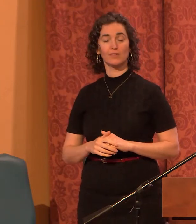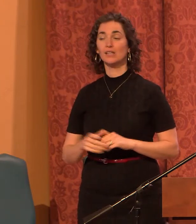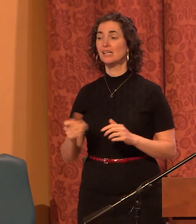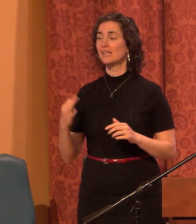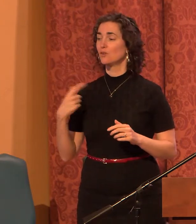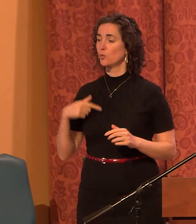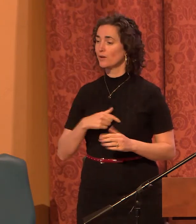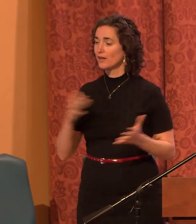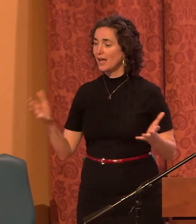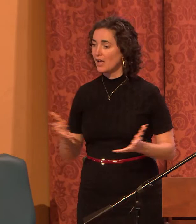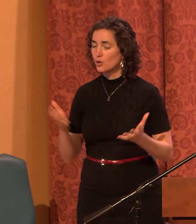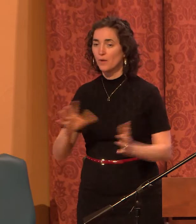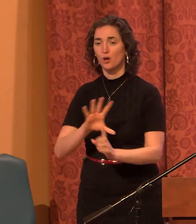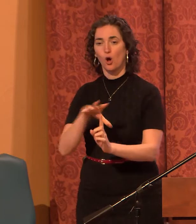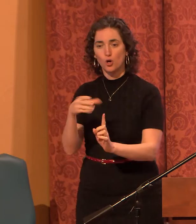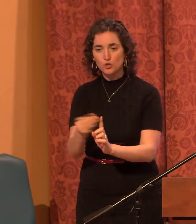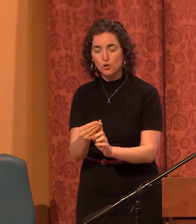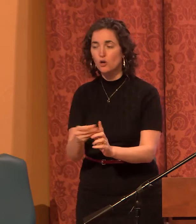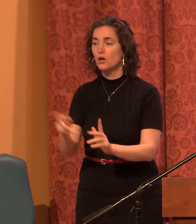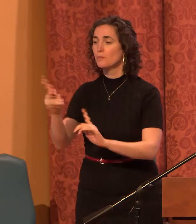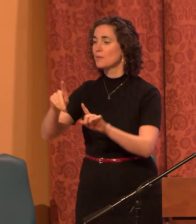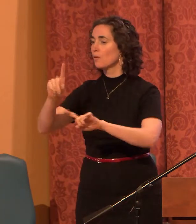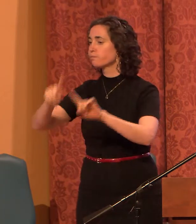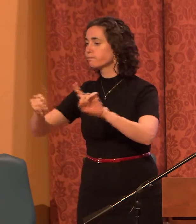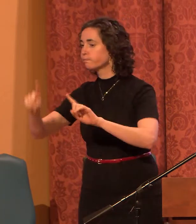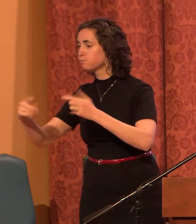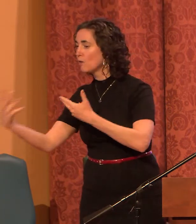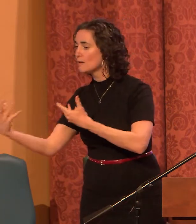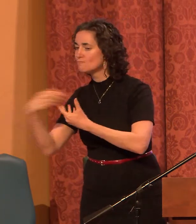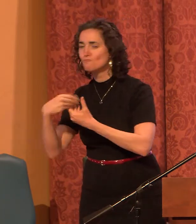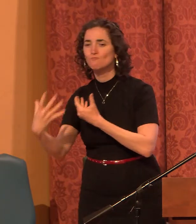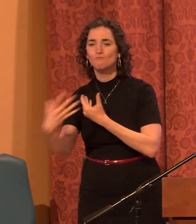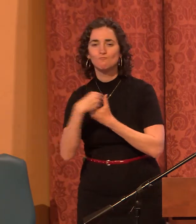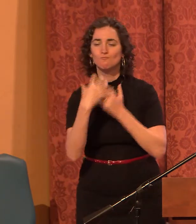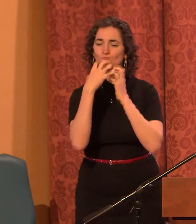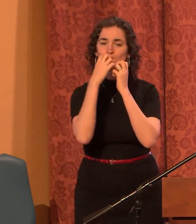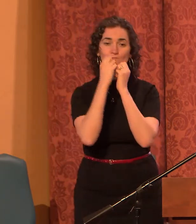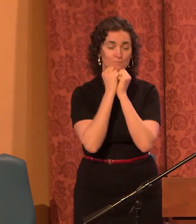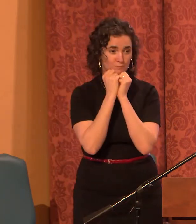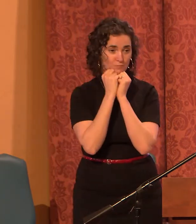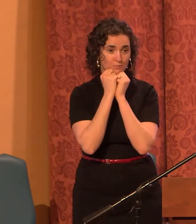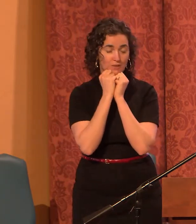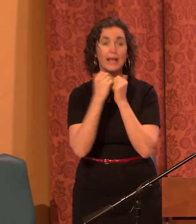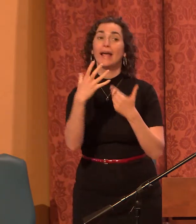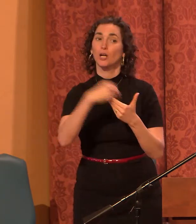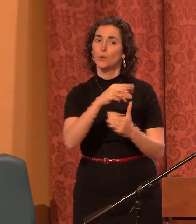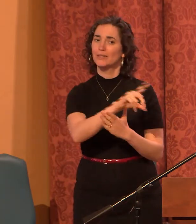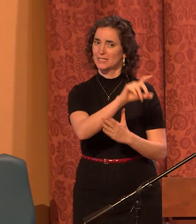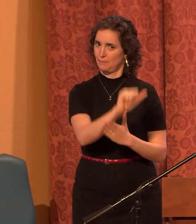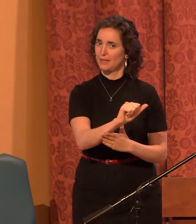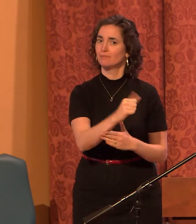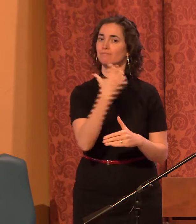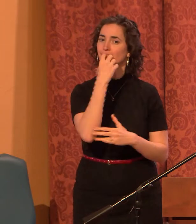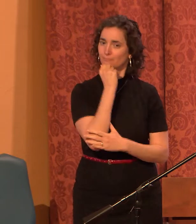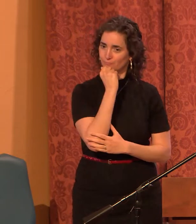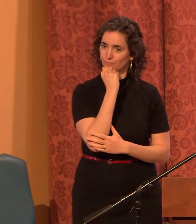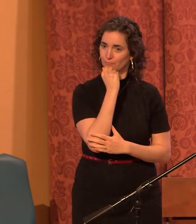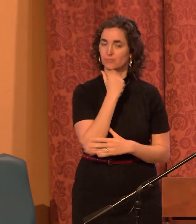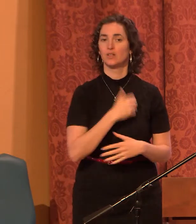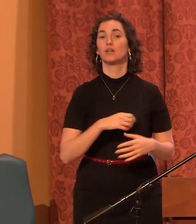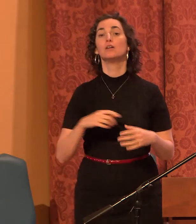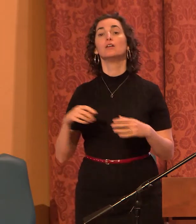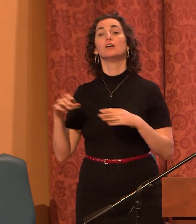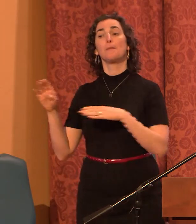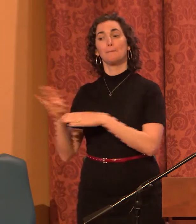culture that embraces individual difference, including disabilities,